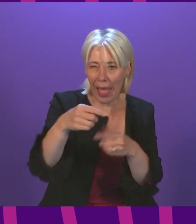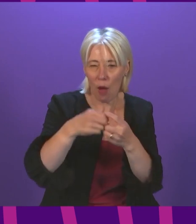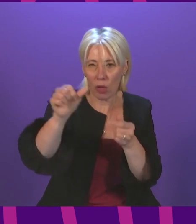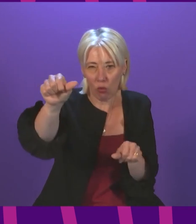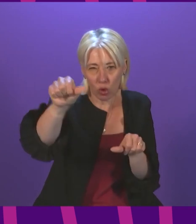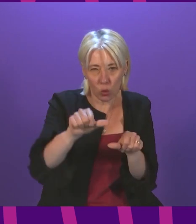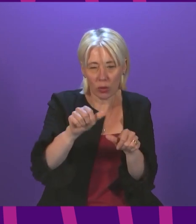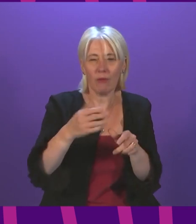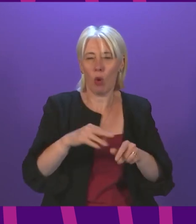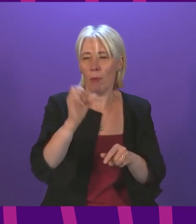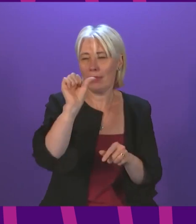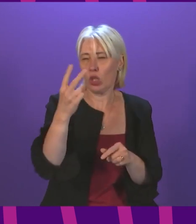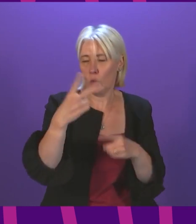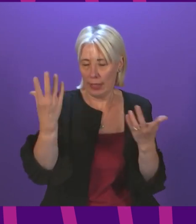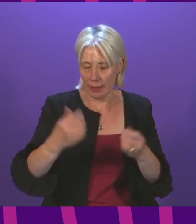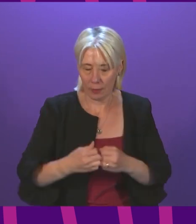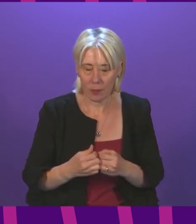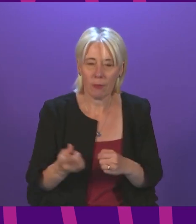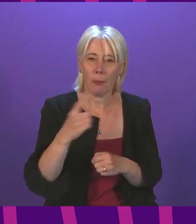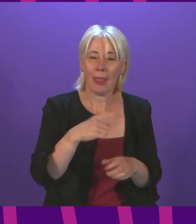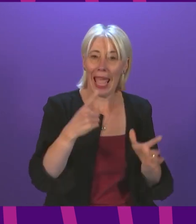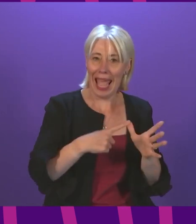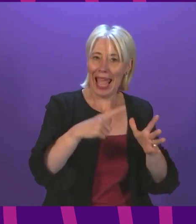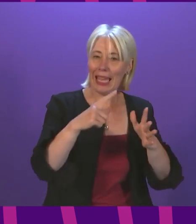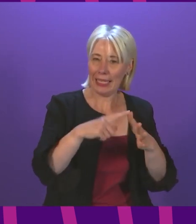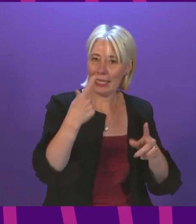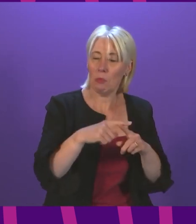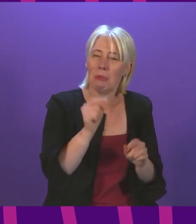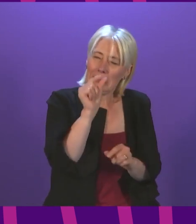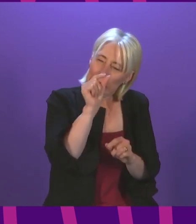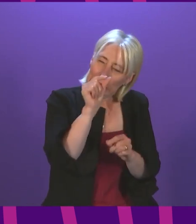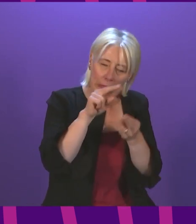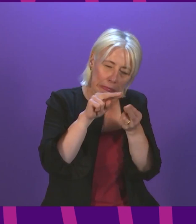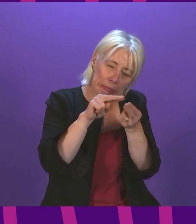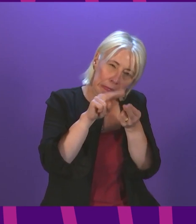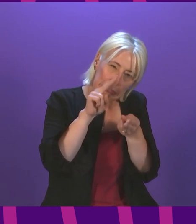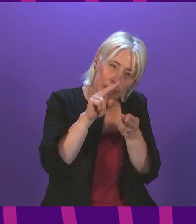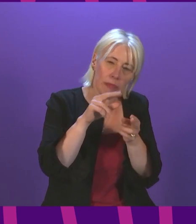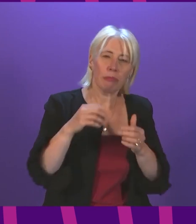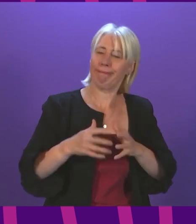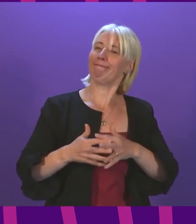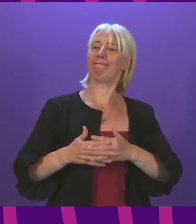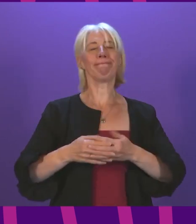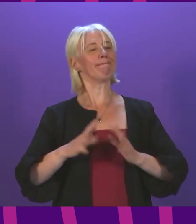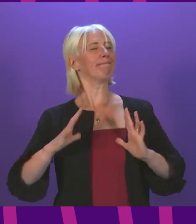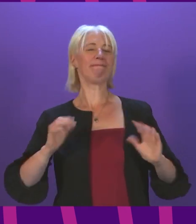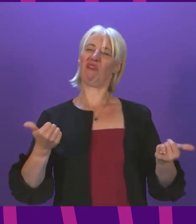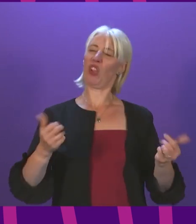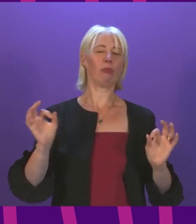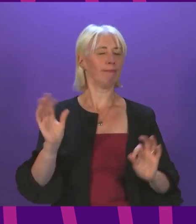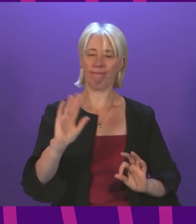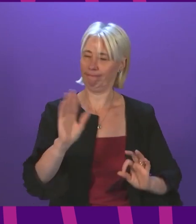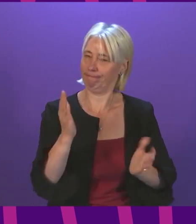accident and emergency as I said earlier on there has been a slight improvement this week we are not complacent we need to continue